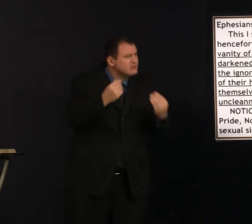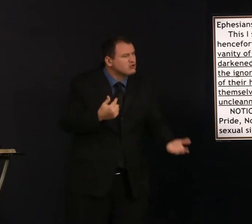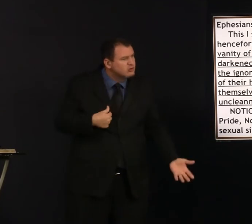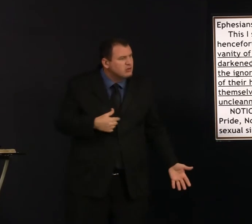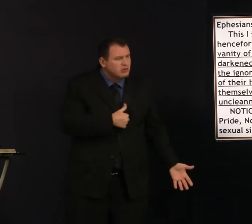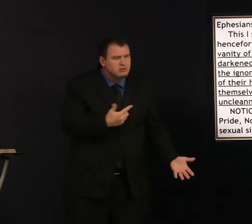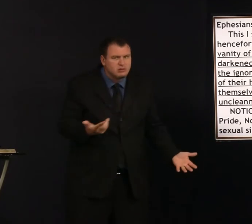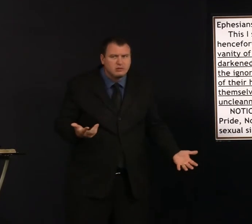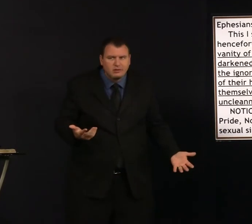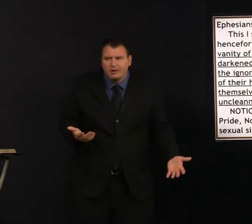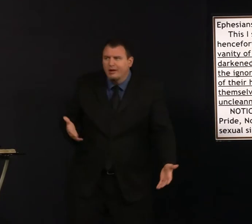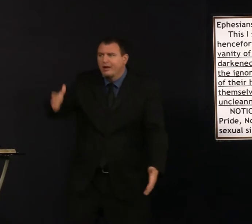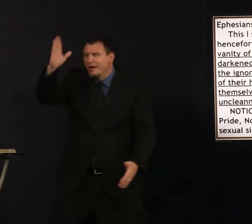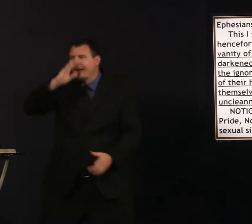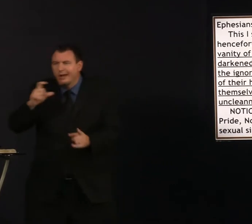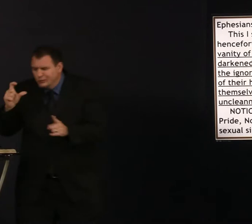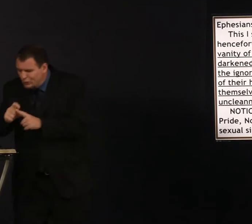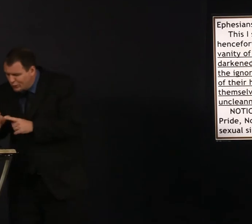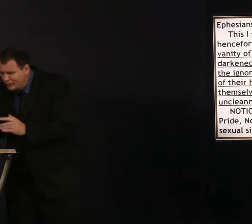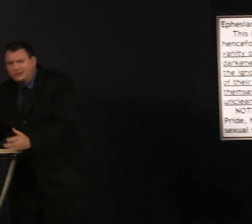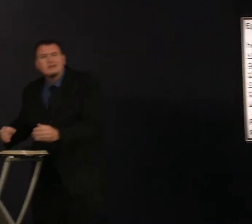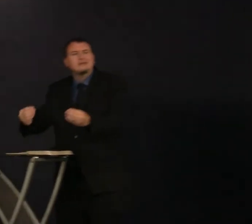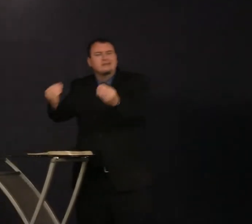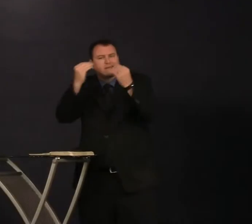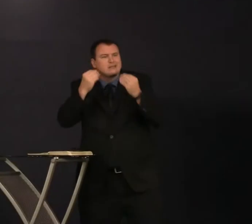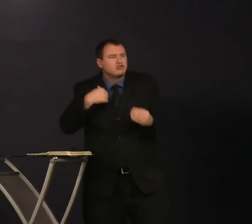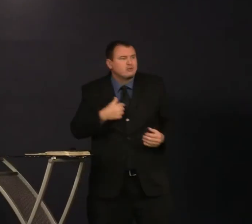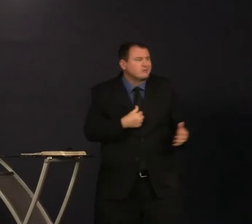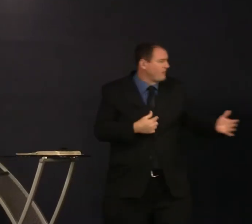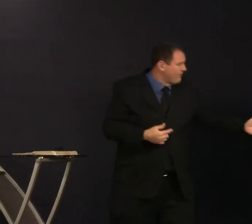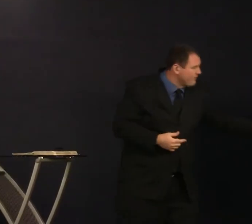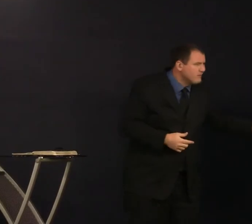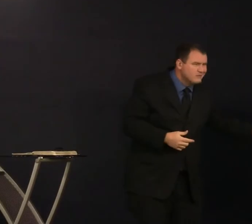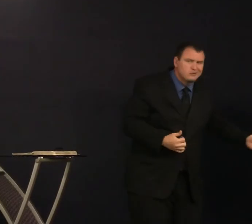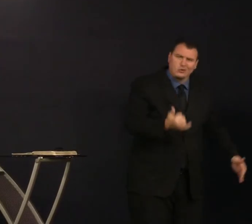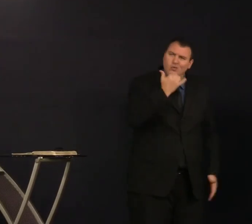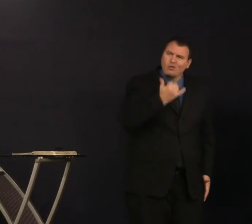Bible taught us that. God's Word teaches us this.